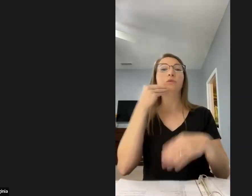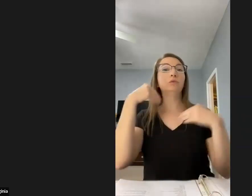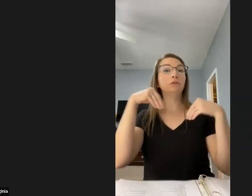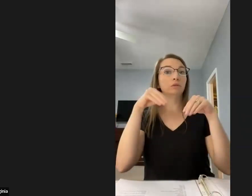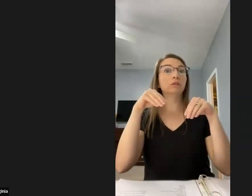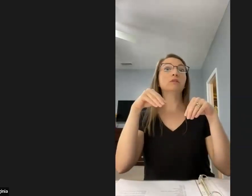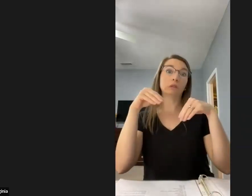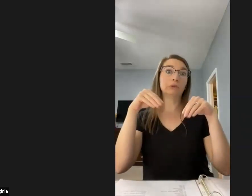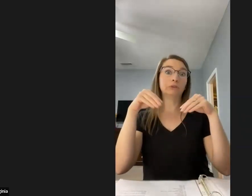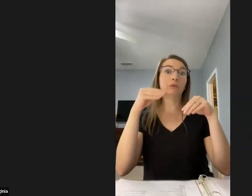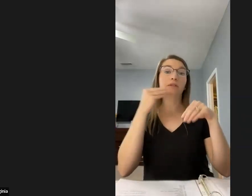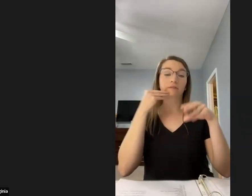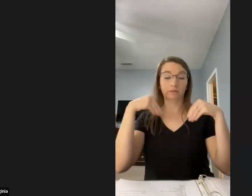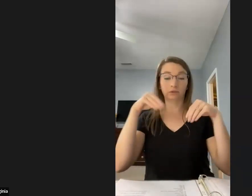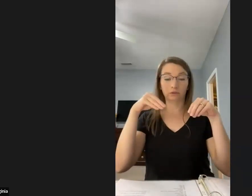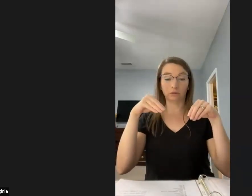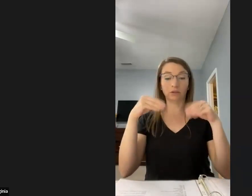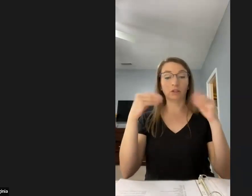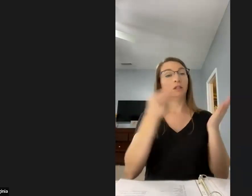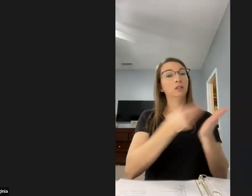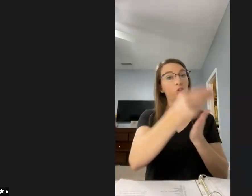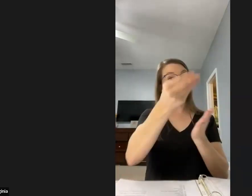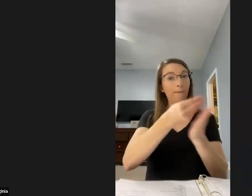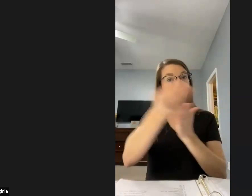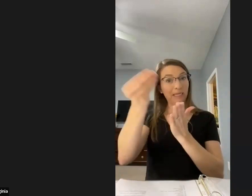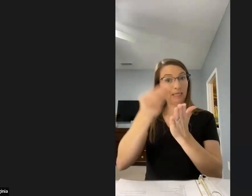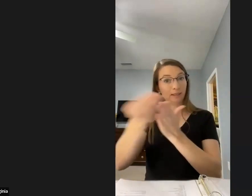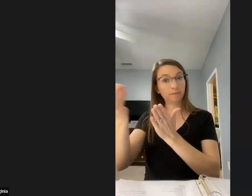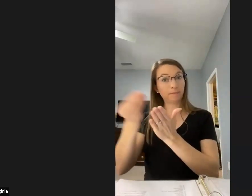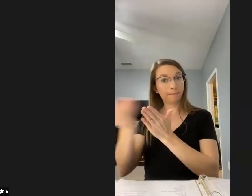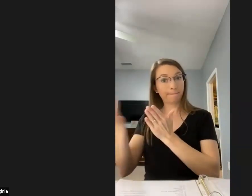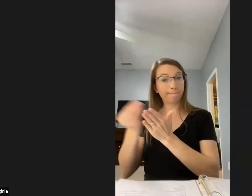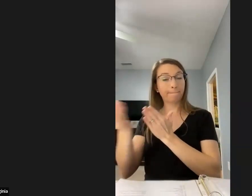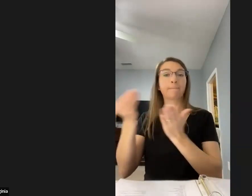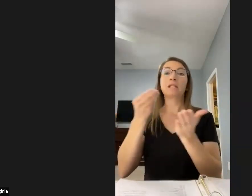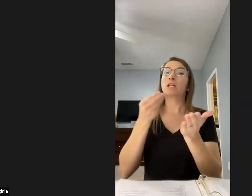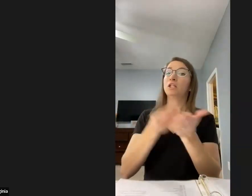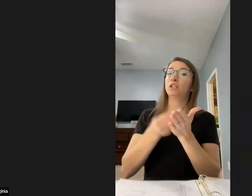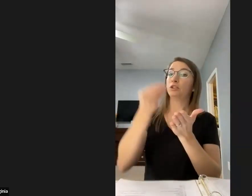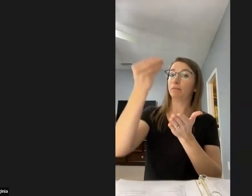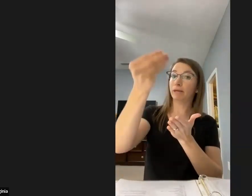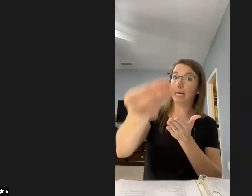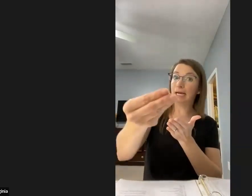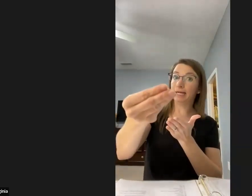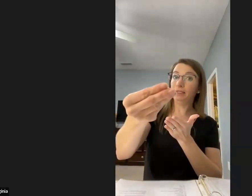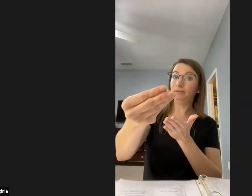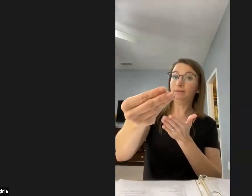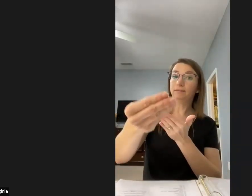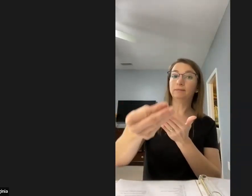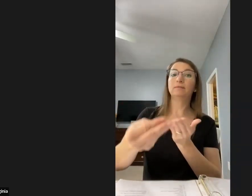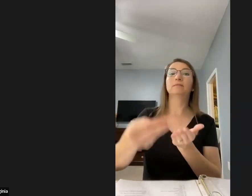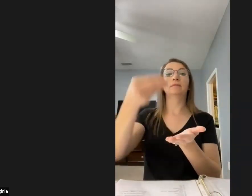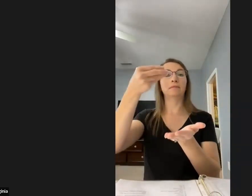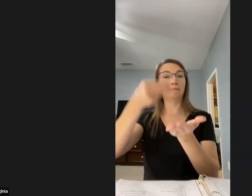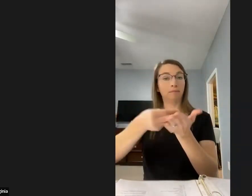Food store, grocery store, food store, shopping, to buy,